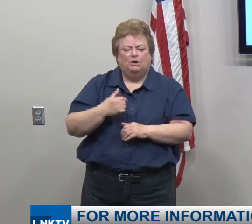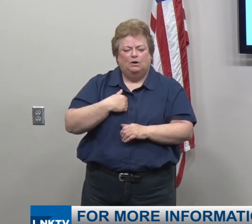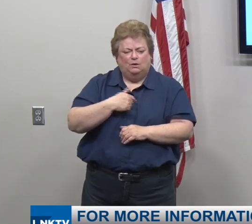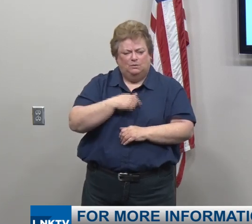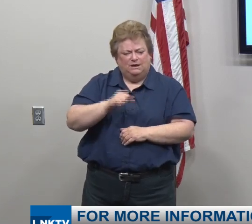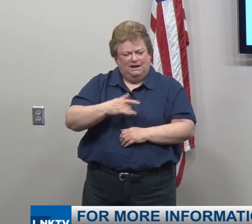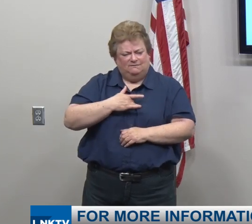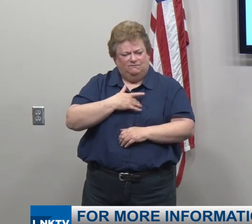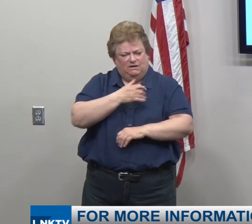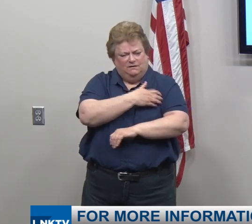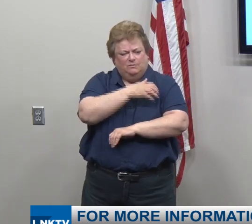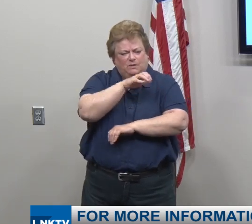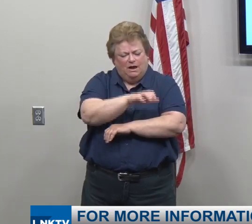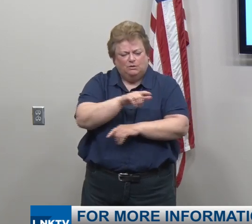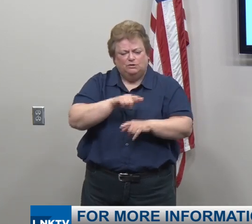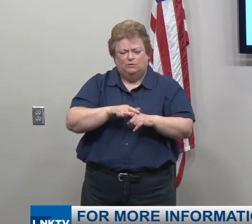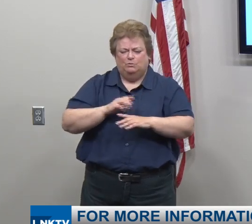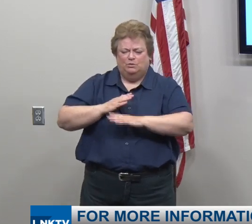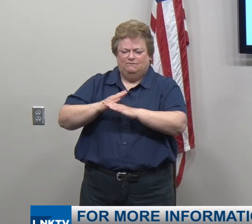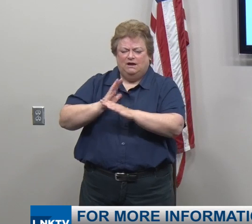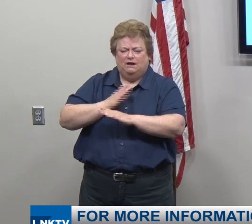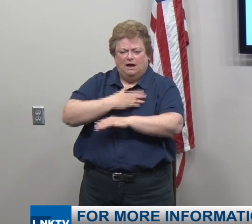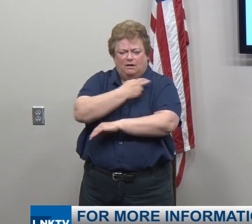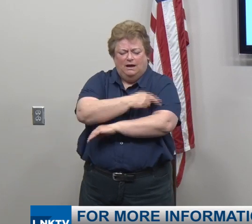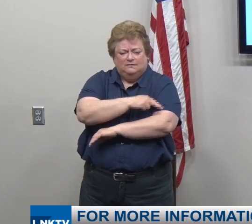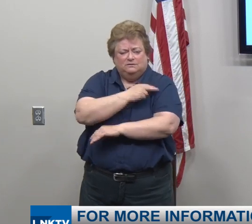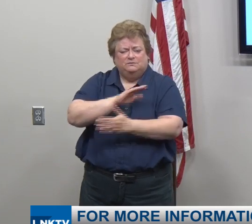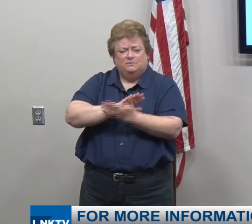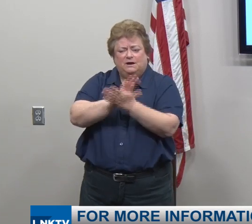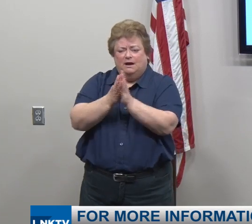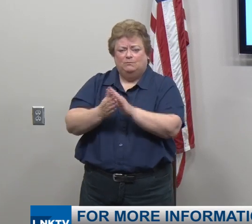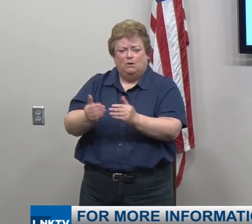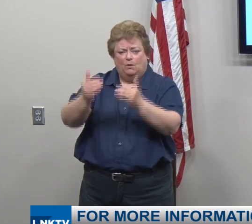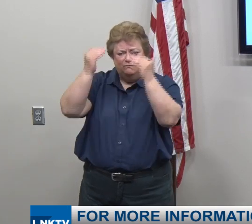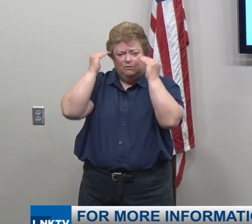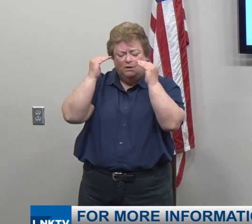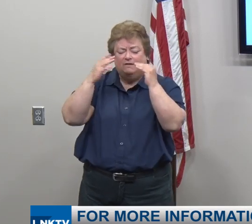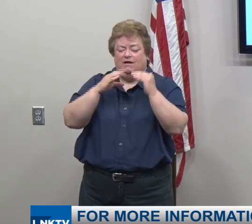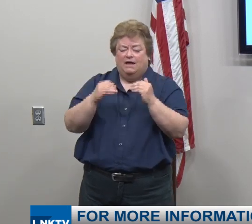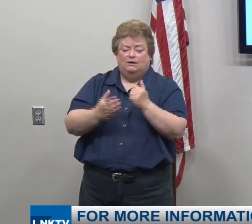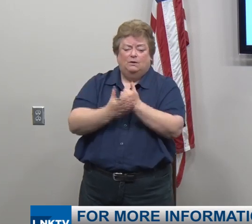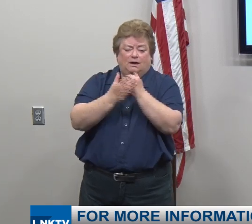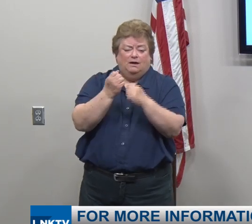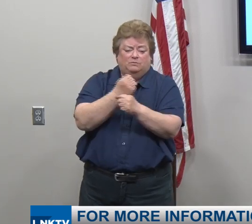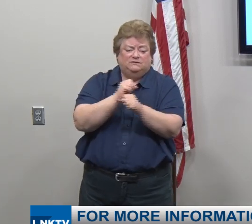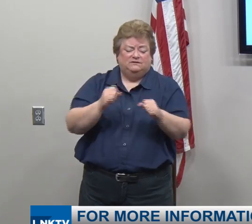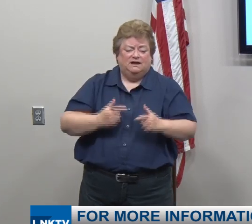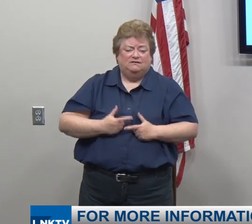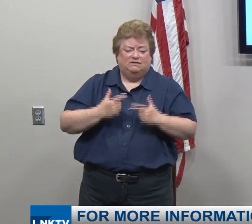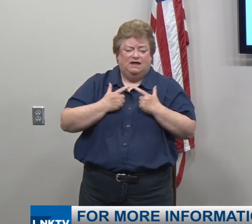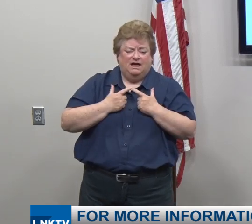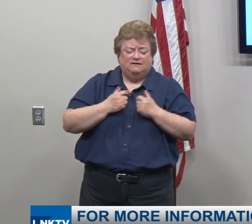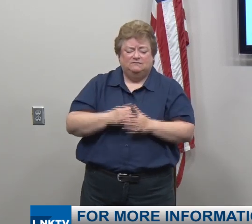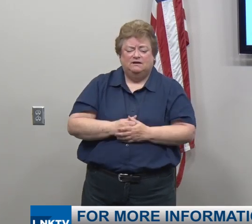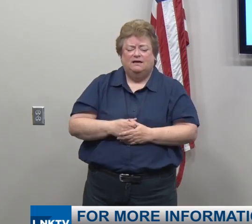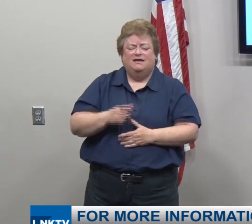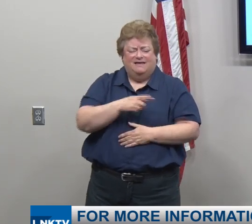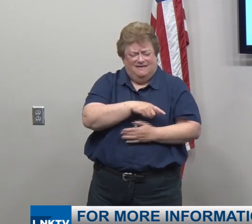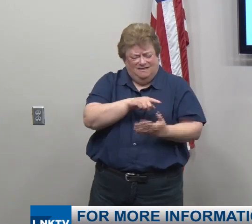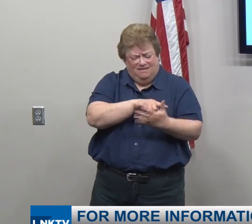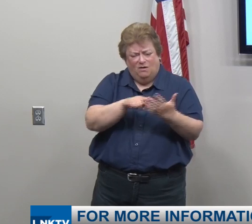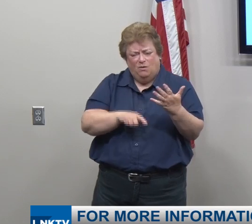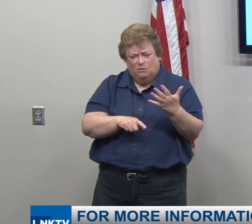empowered to prevent our hospitals from becoming overwhelmed and to save lives. These strategies work, and they